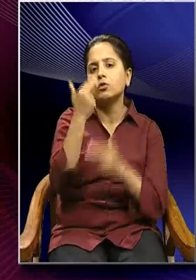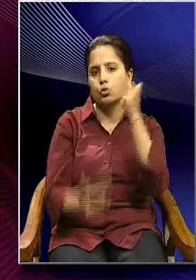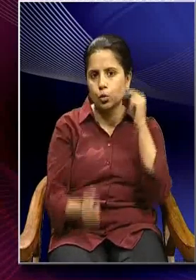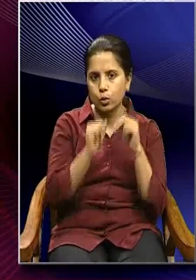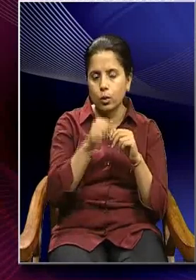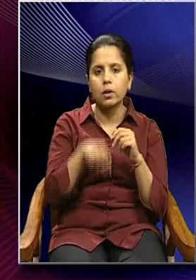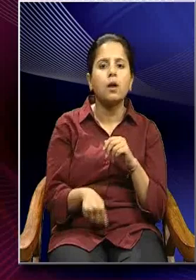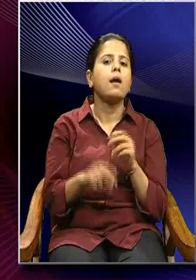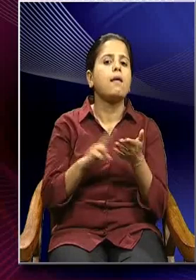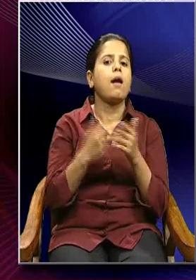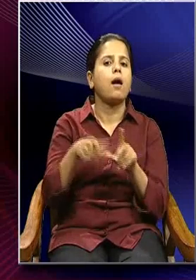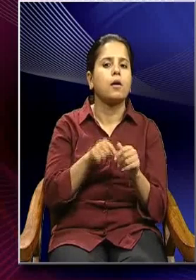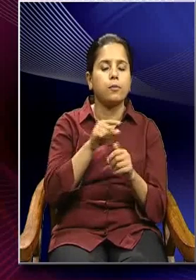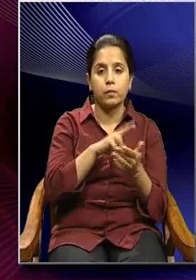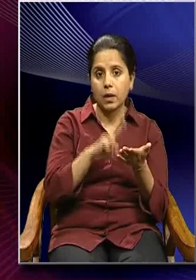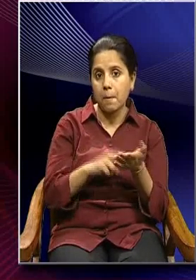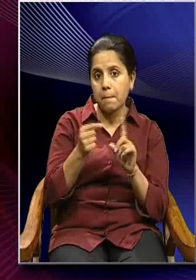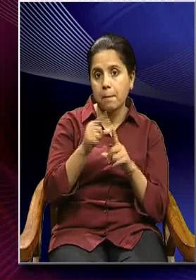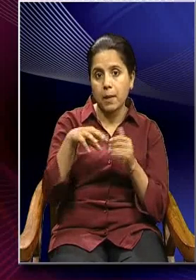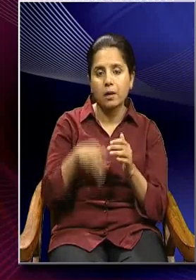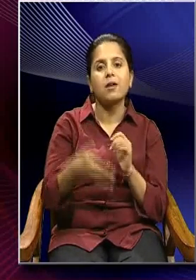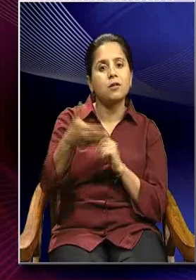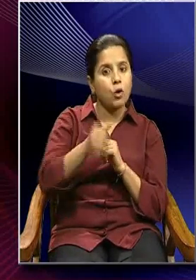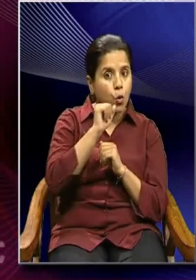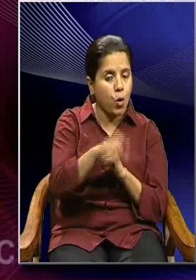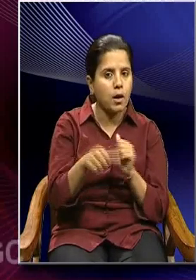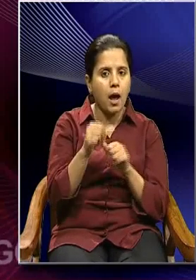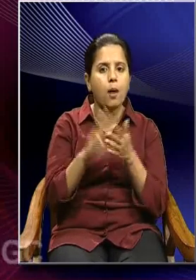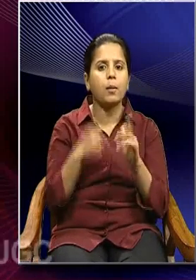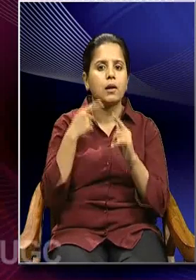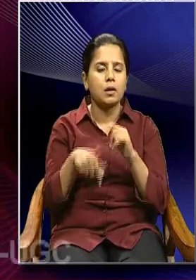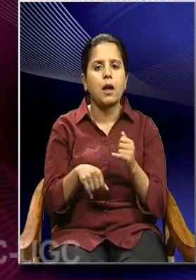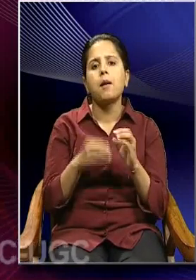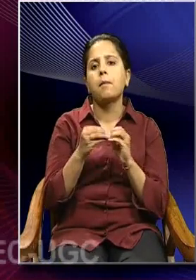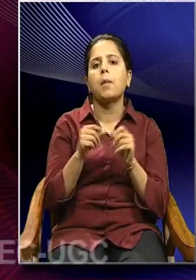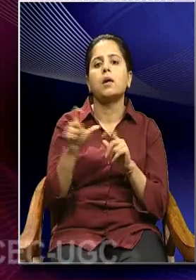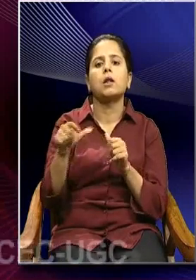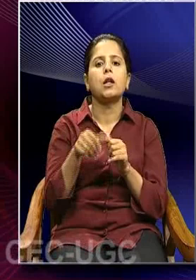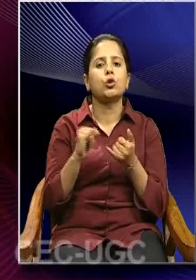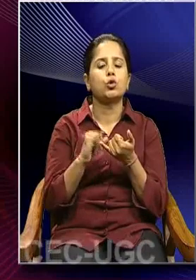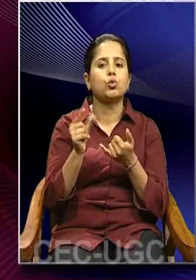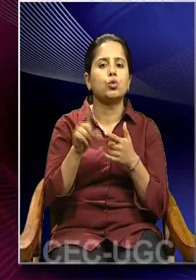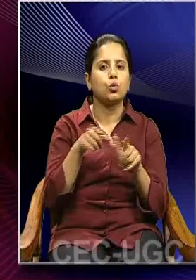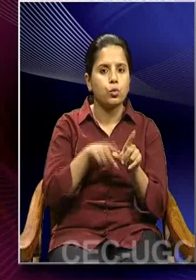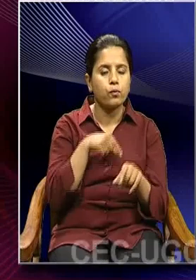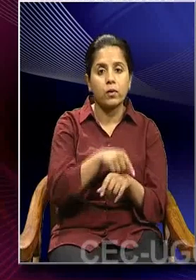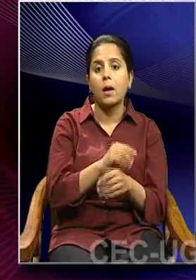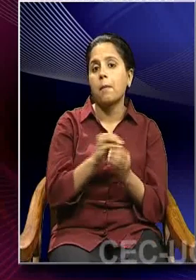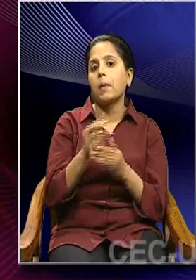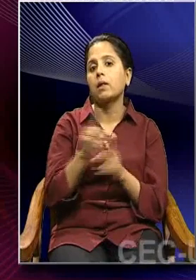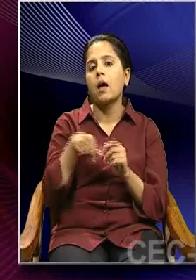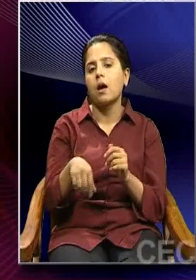Singh, Padman by R. Balki, Badhai Ho by Ms. Sharma, then Badla by Sujoy Ghosh, Badhai Do by Harshvardhan